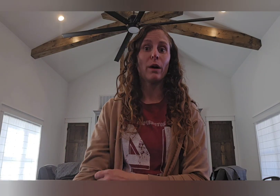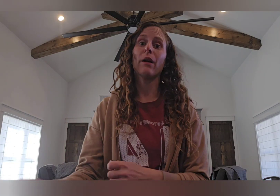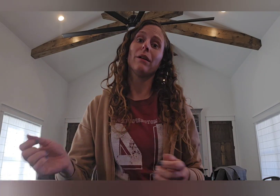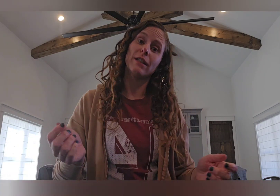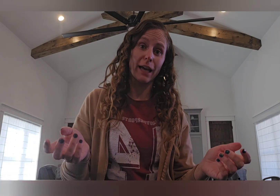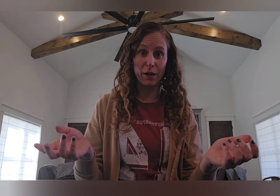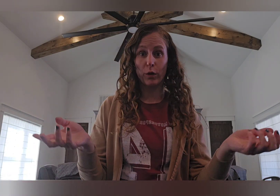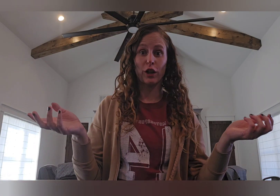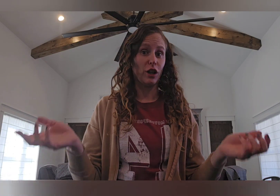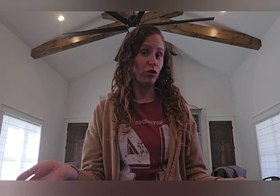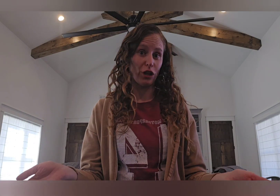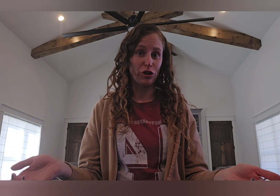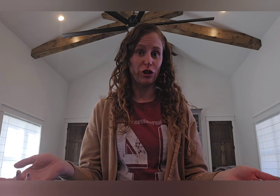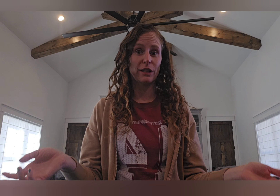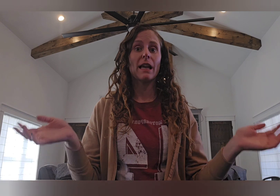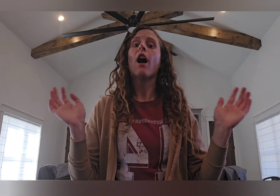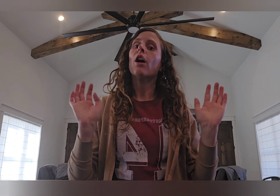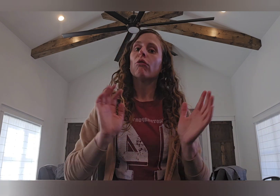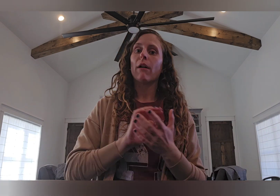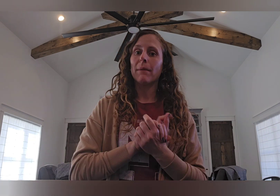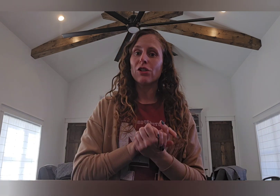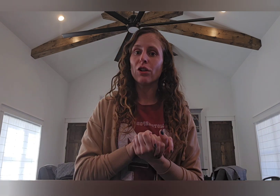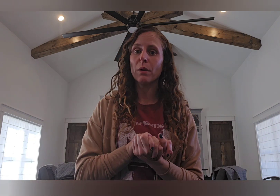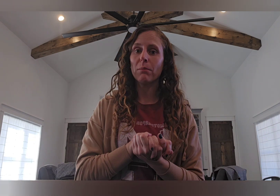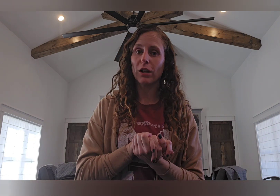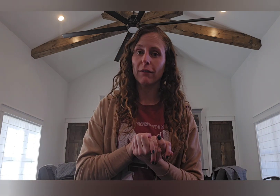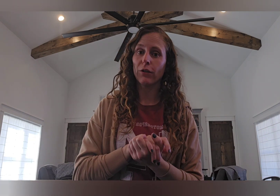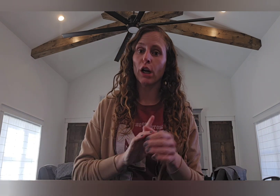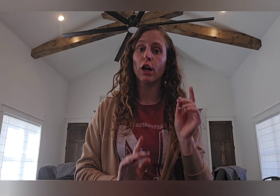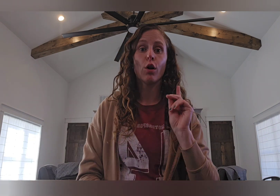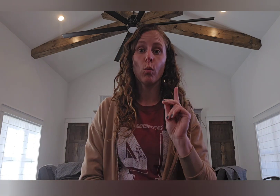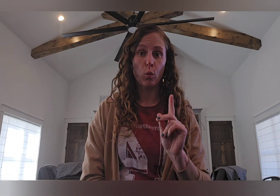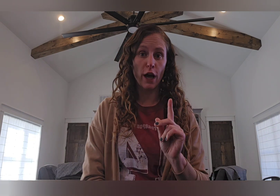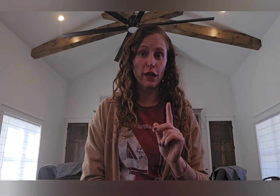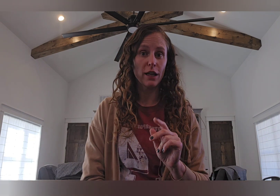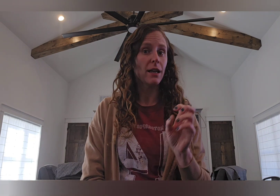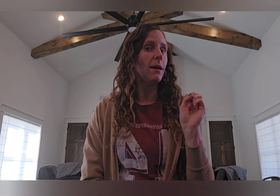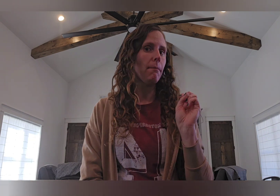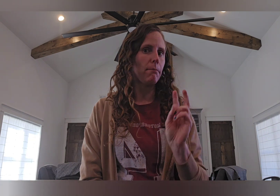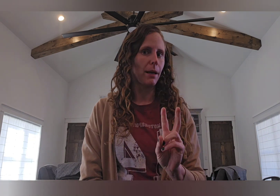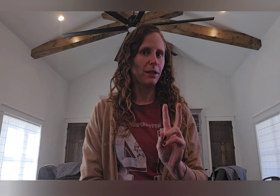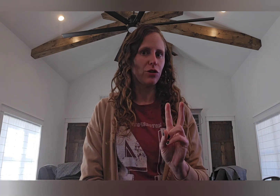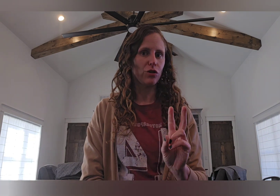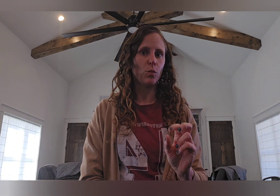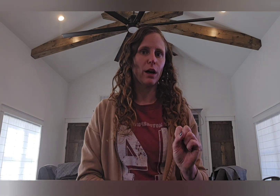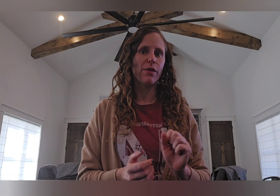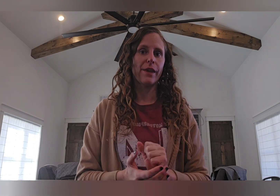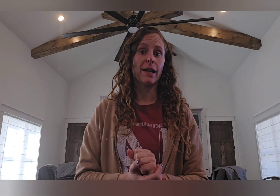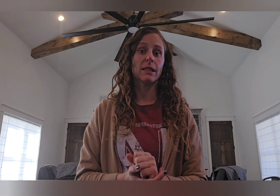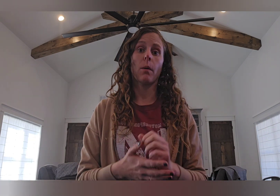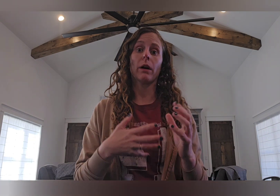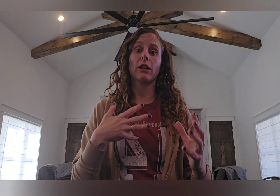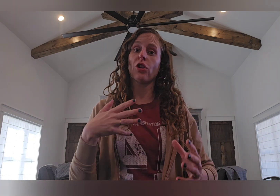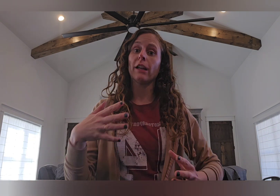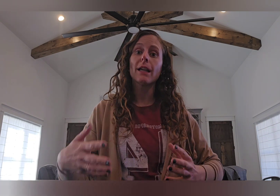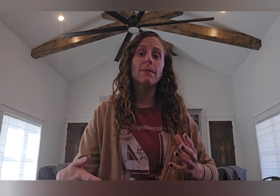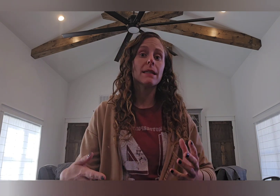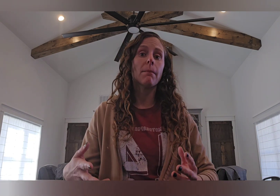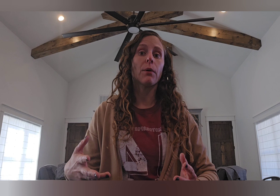where we've decided we're going to use gestures. Let me show you what I'm looking for. One, maybe two word things, but we're going to try to keep it simple